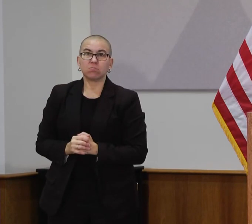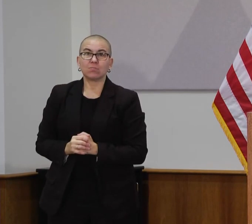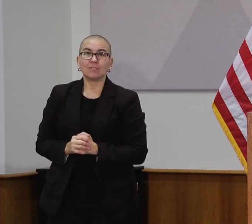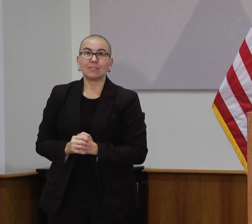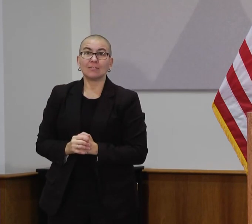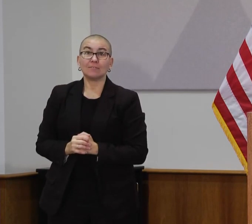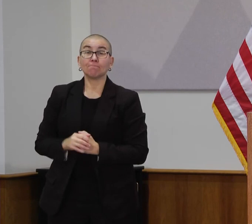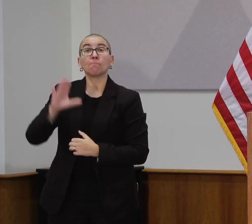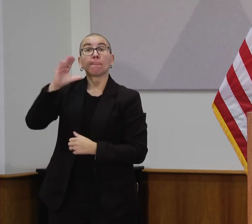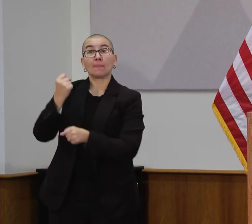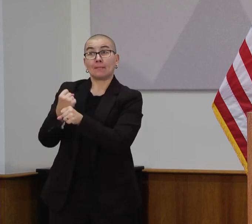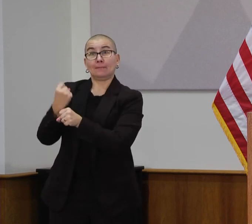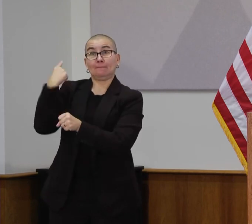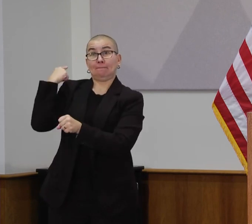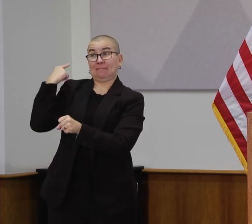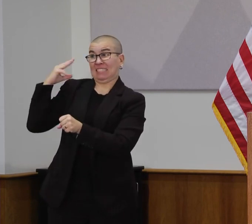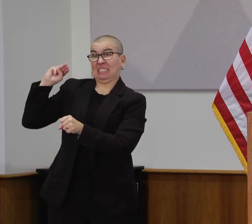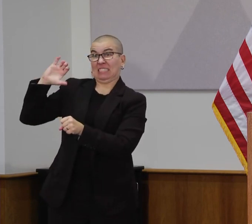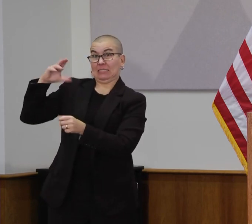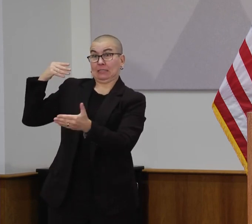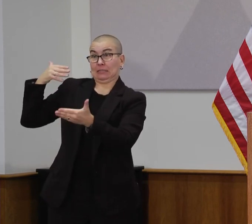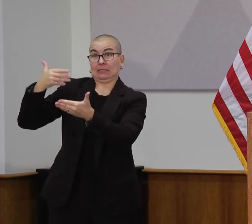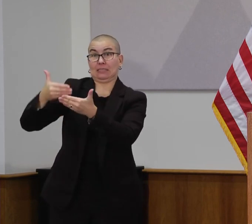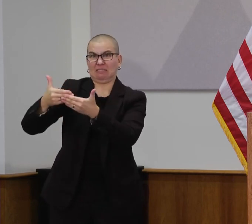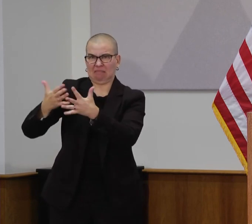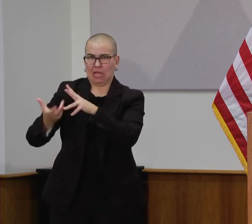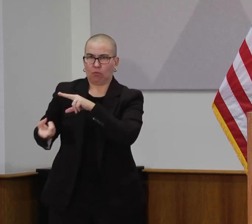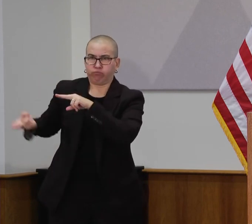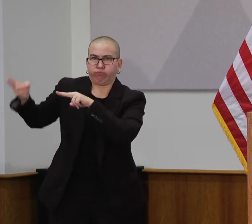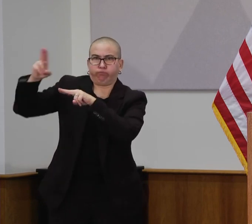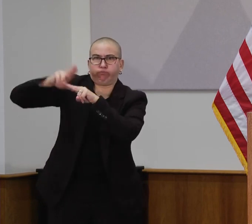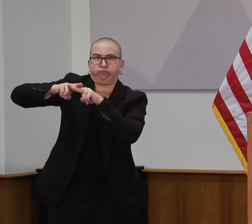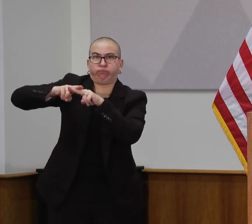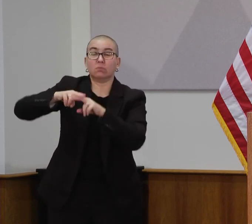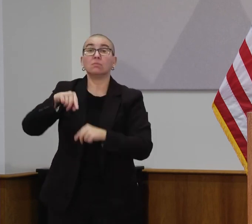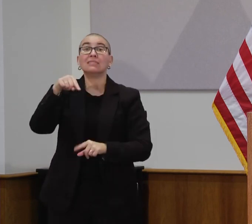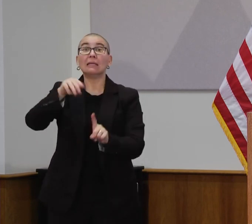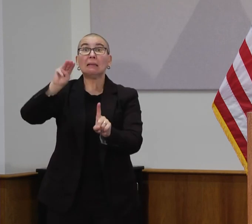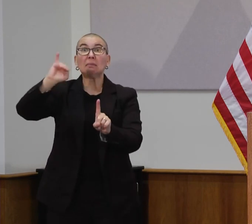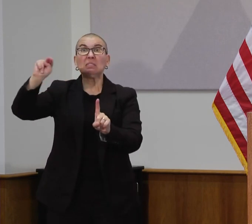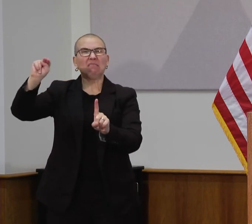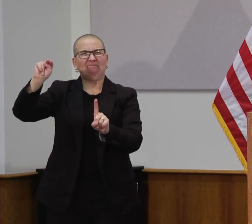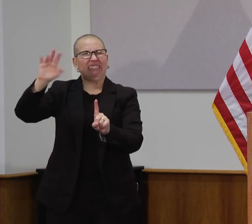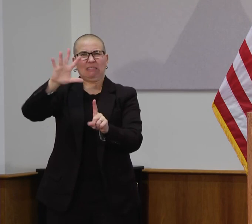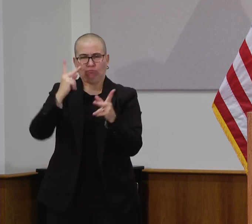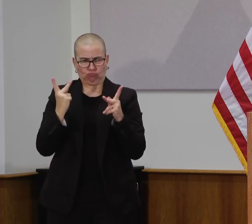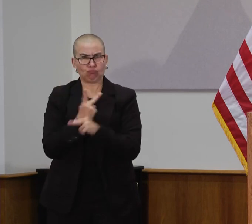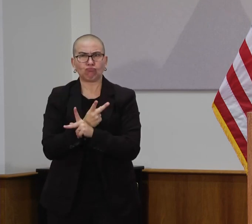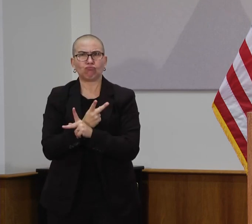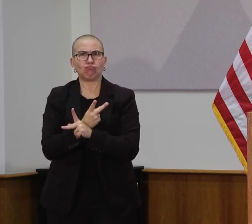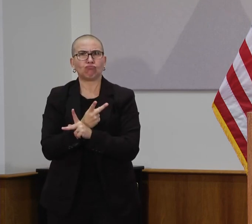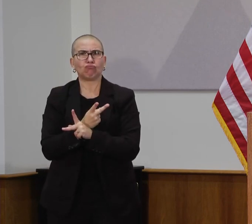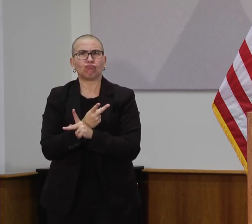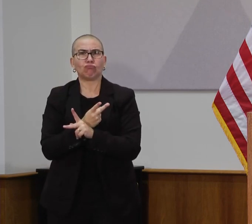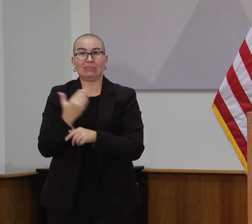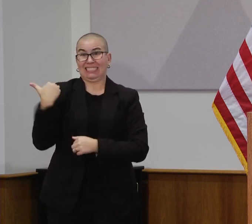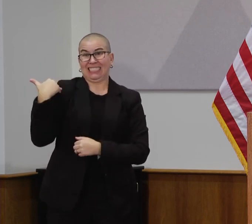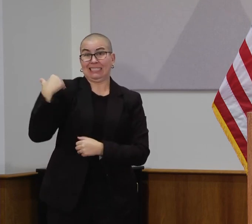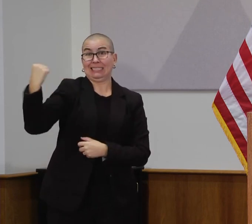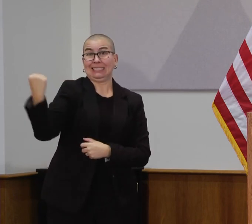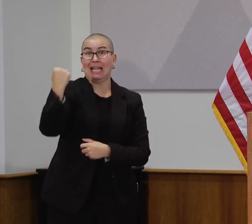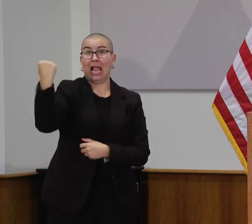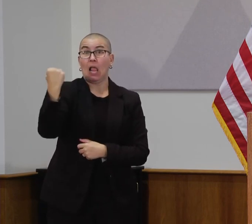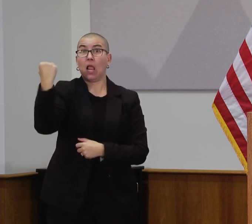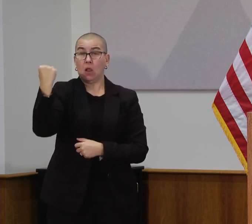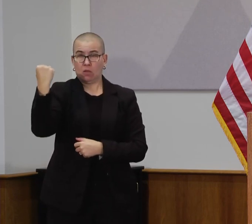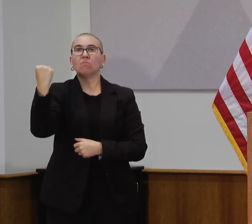yesterday. In Minnesota, we've had alarming numbers for several days now. On Saturday, we reported a new